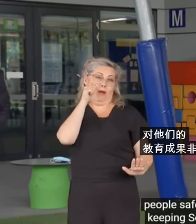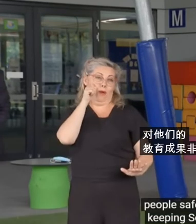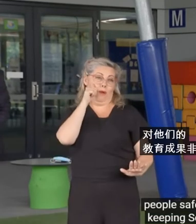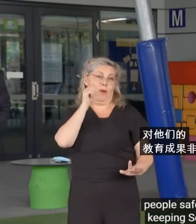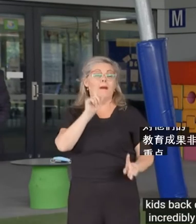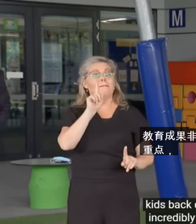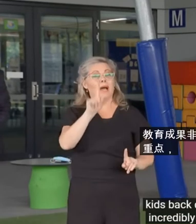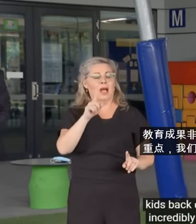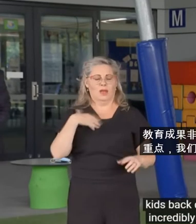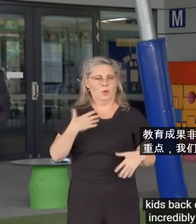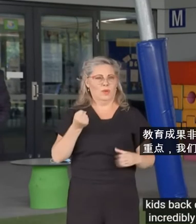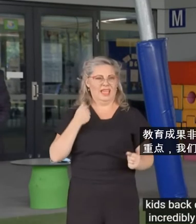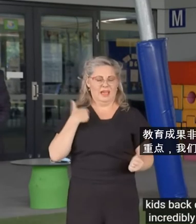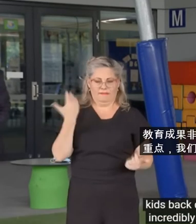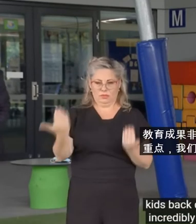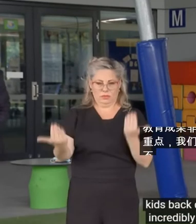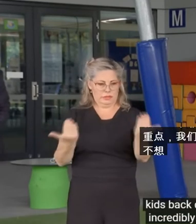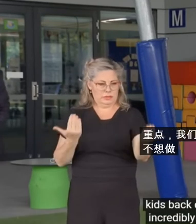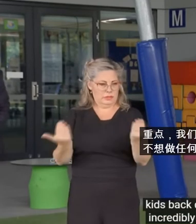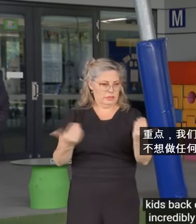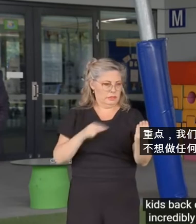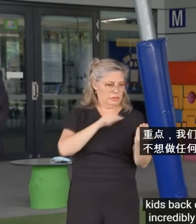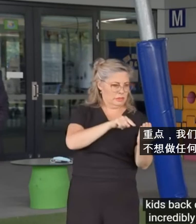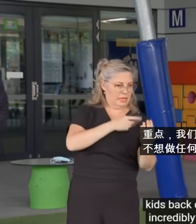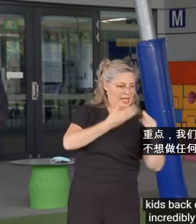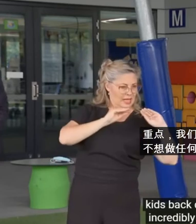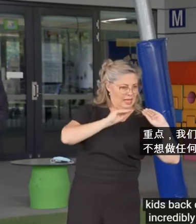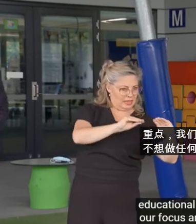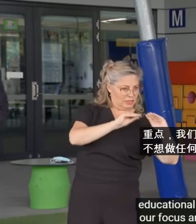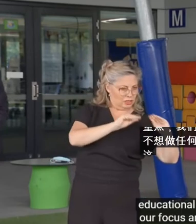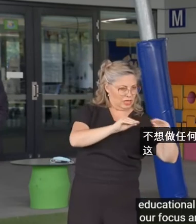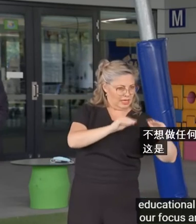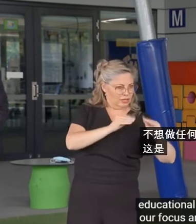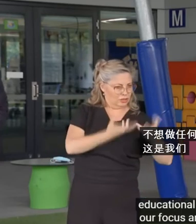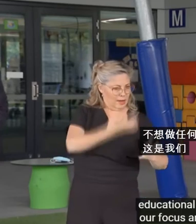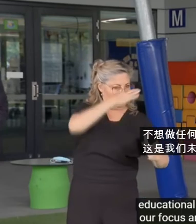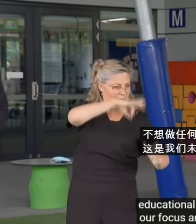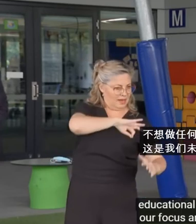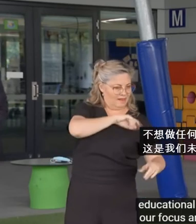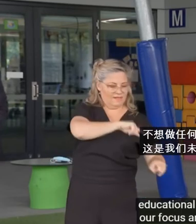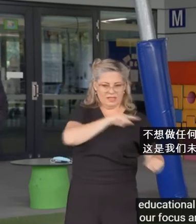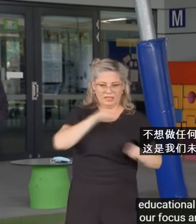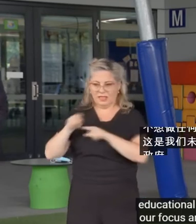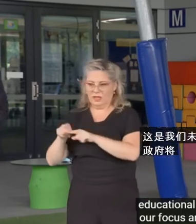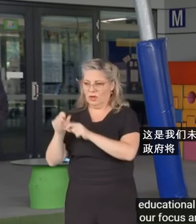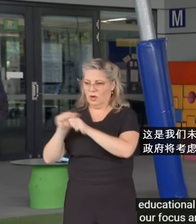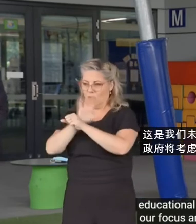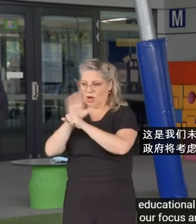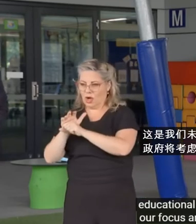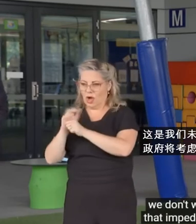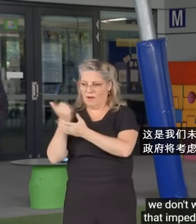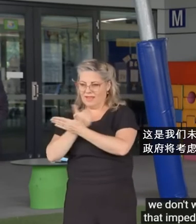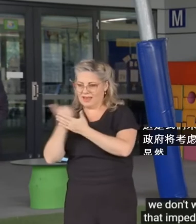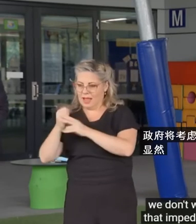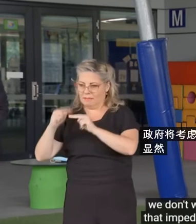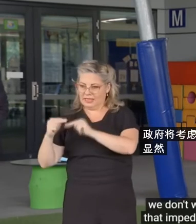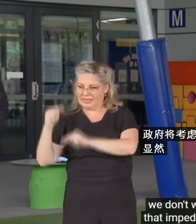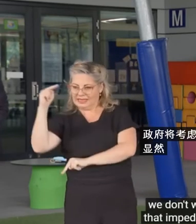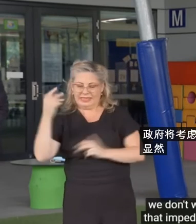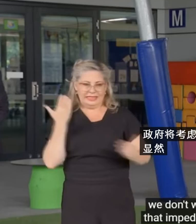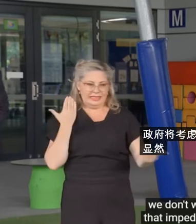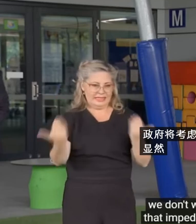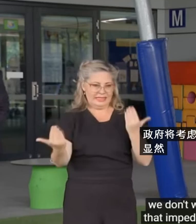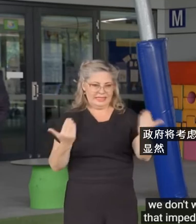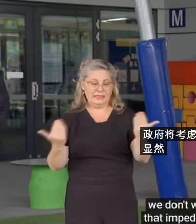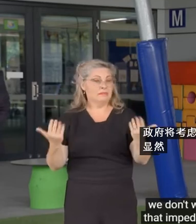educational outcomes, and that's our focus. And we don't want to do anything that impedes that. So that's our focus going forward. The government will consider that early this week,